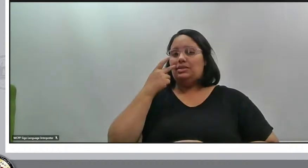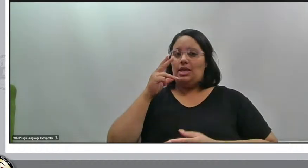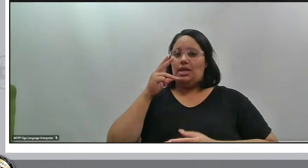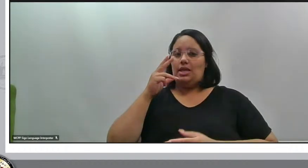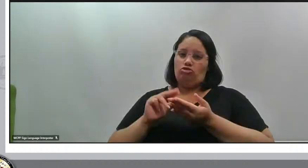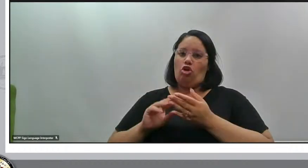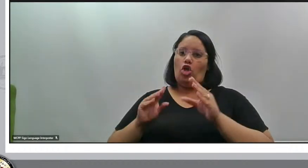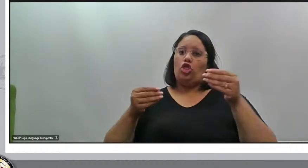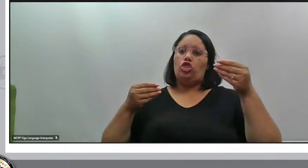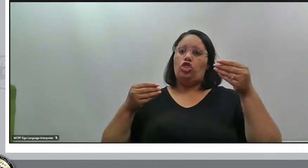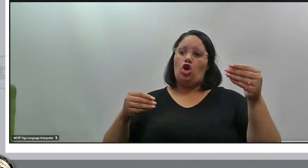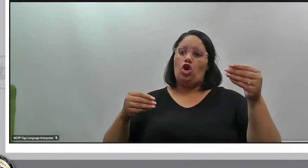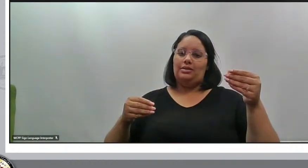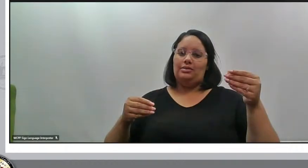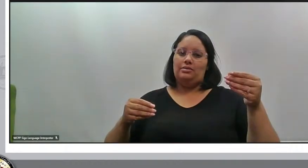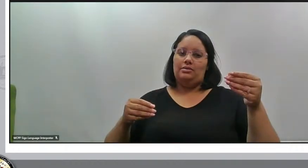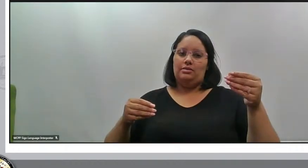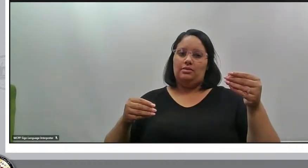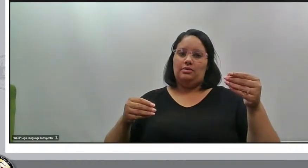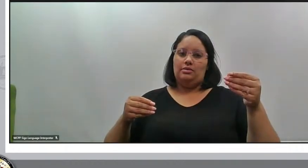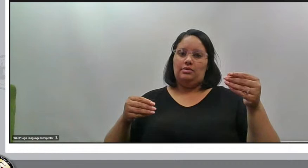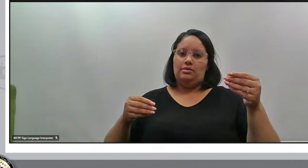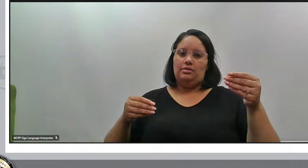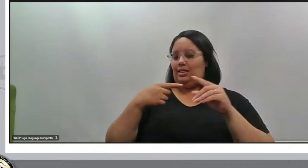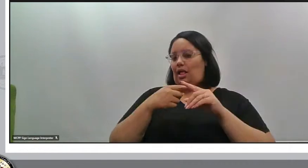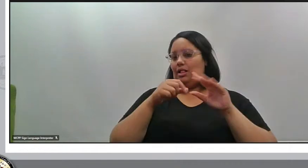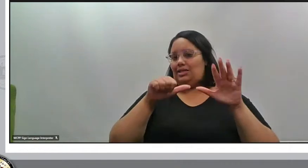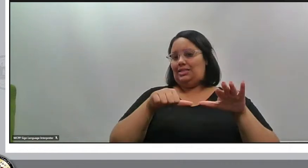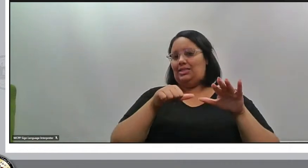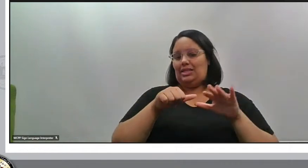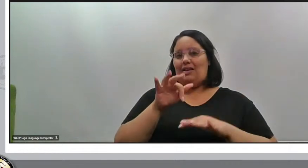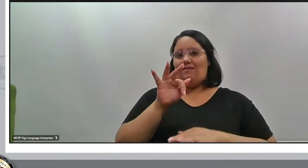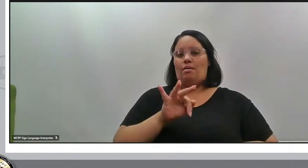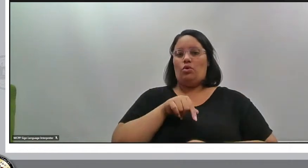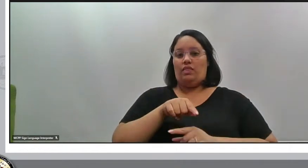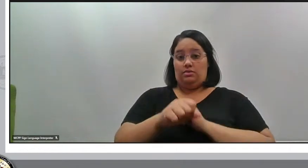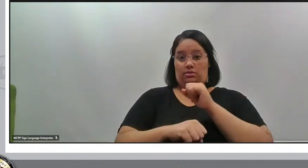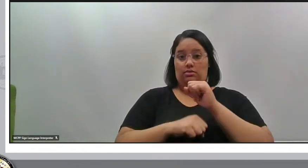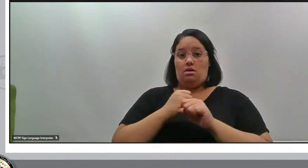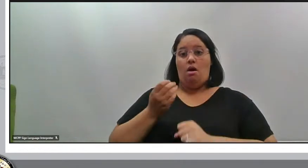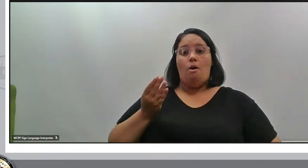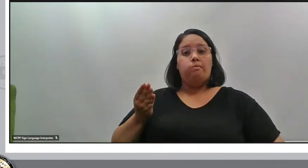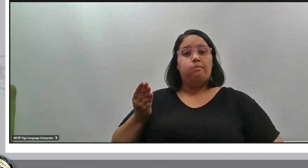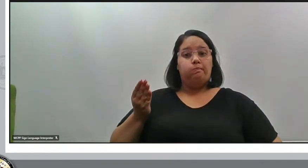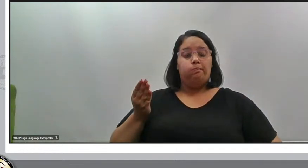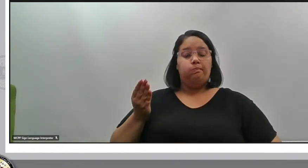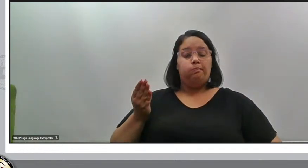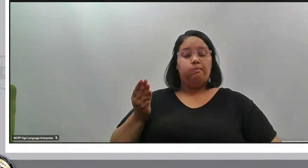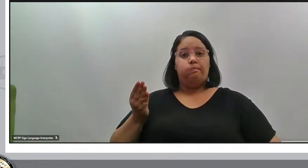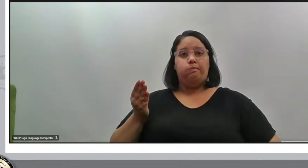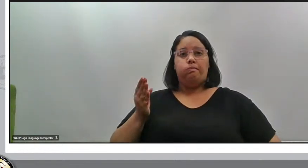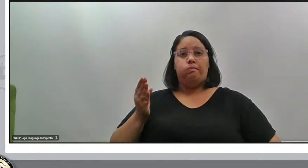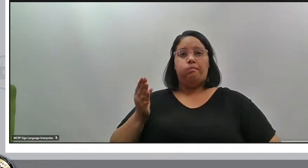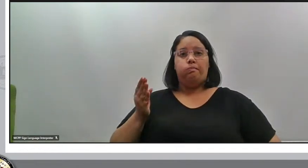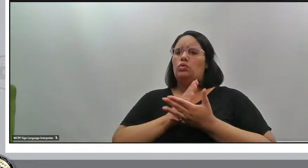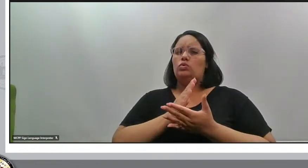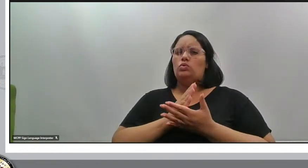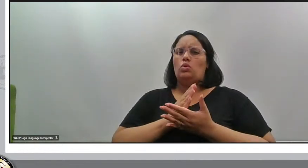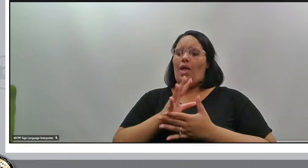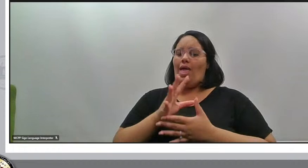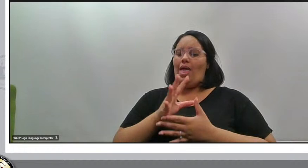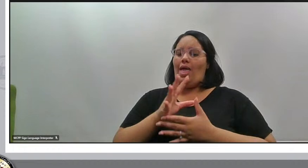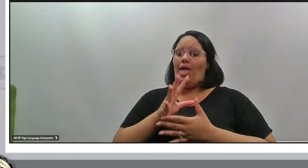sitting documentation up until the 16th of February this year is on the website. So I'm not sure what extra we